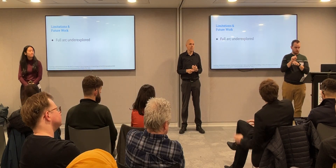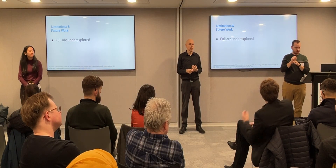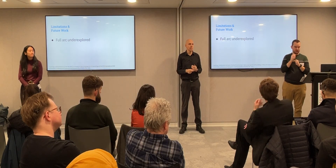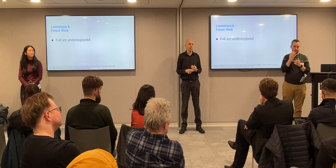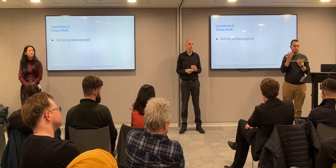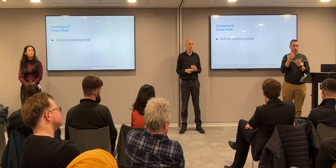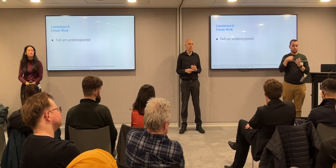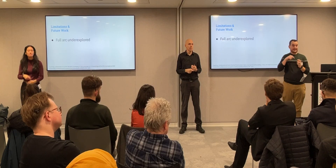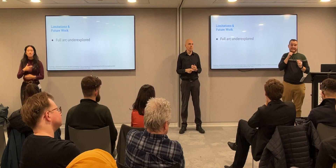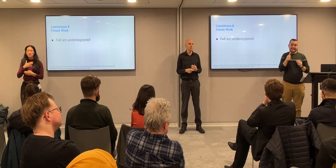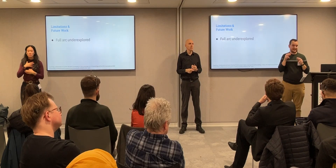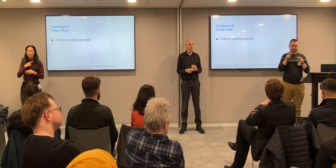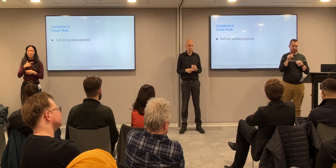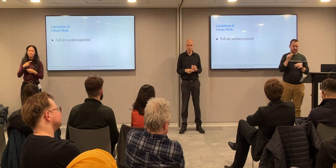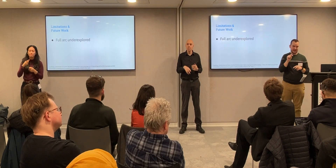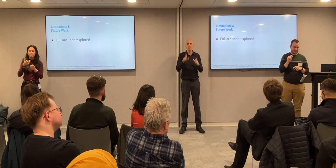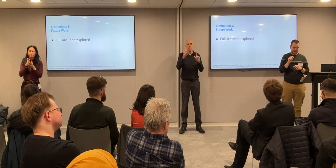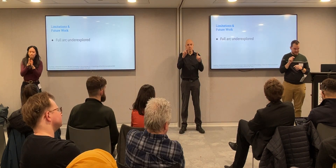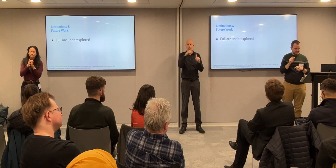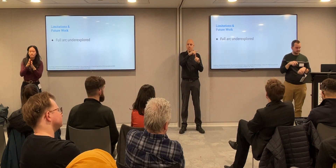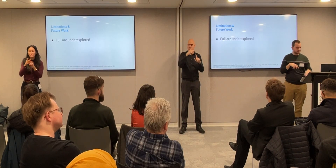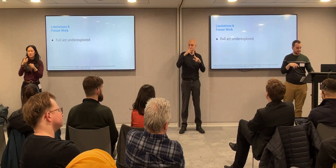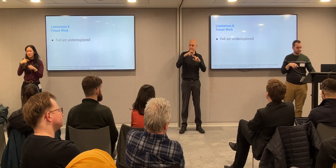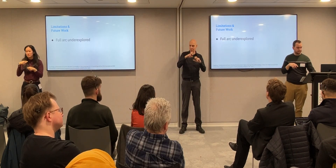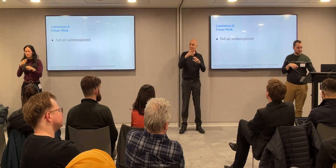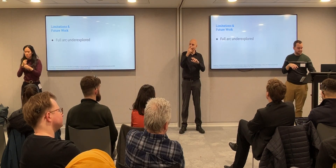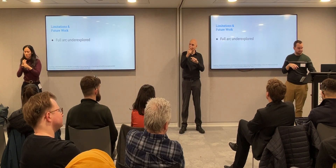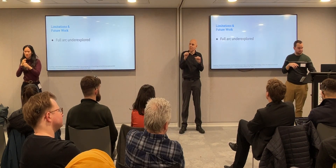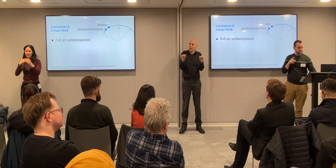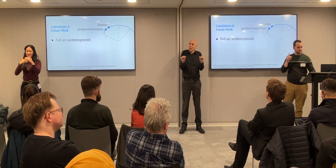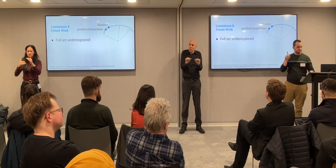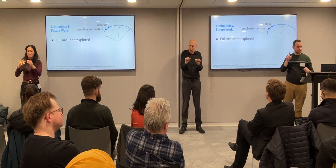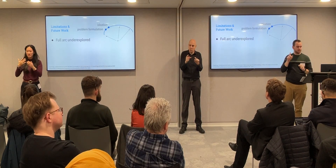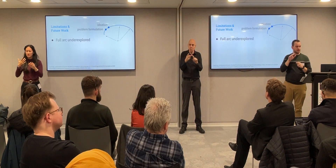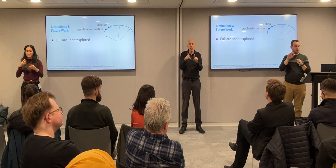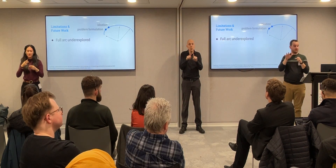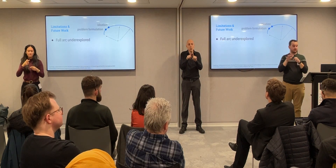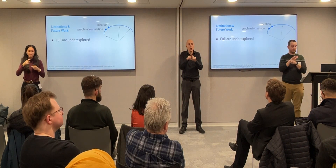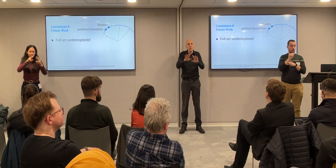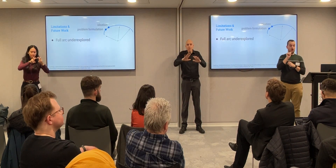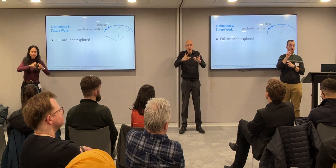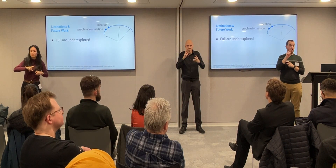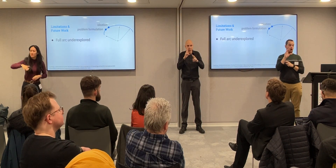I want to discuss a few limitations of the work and things that we didn't look at.